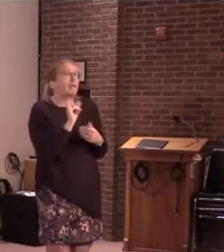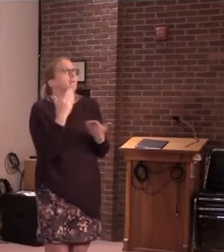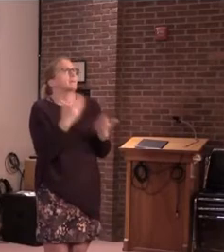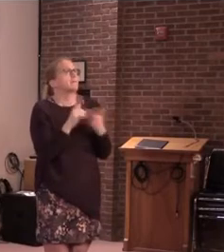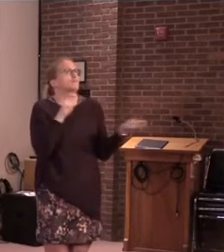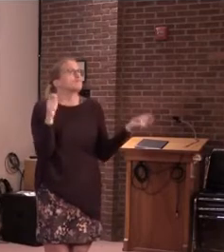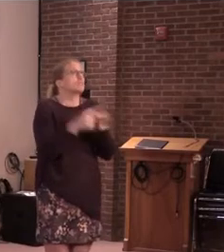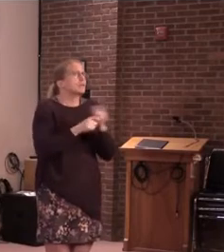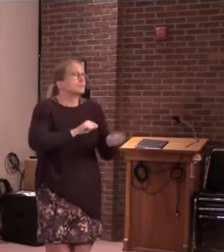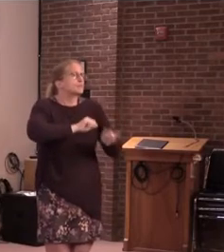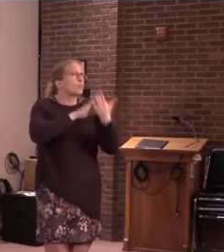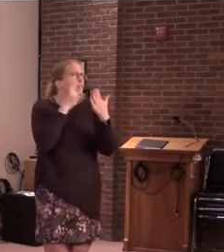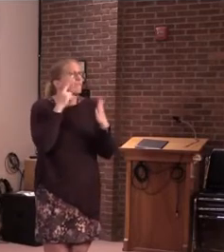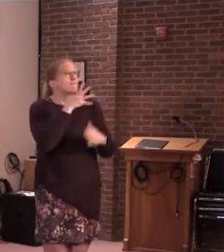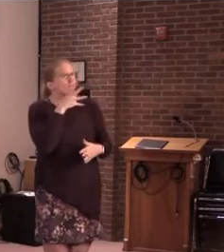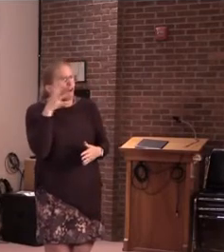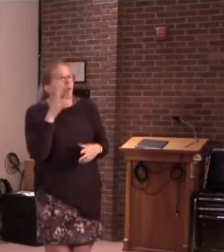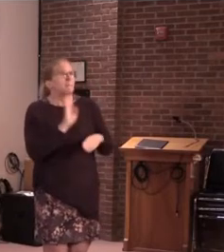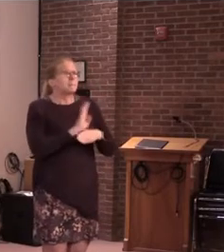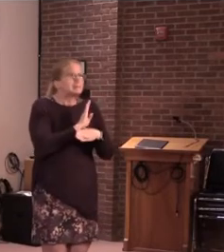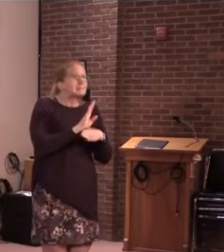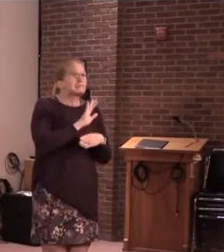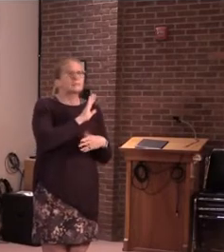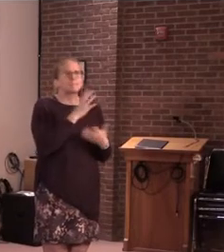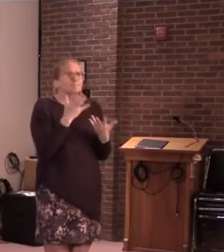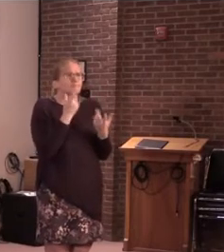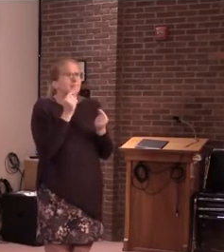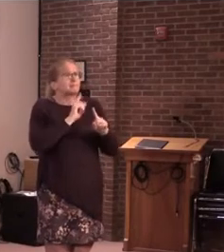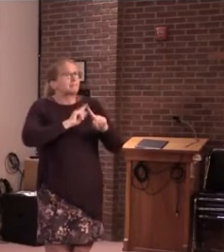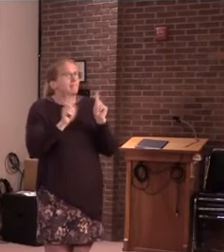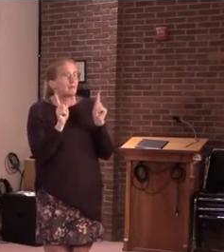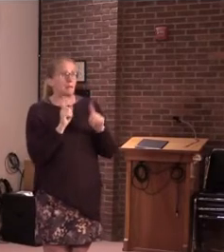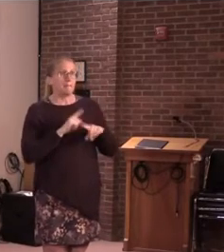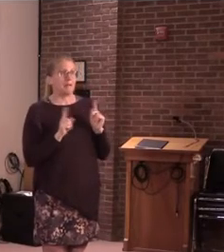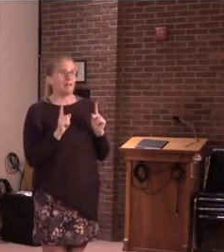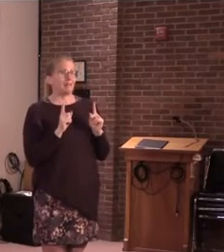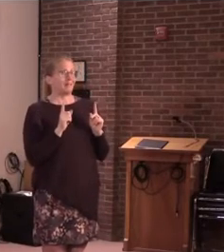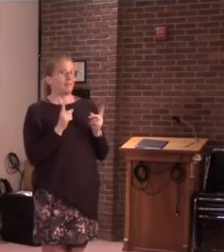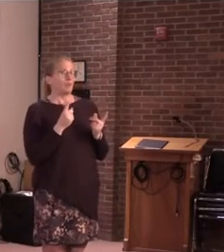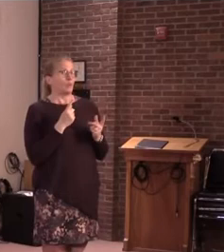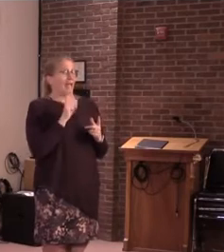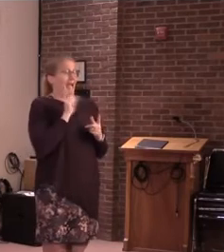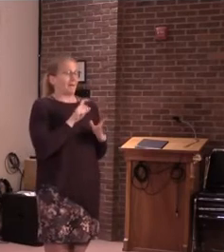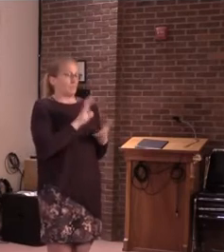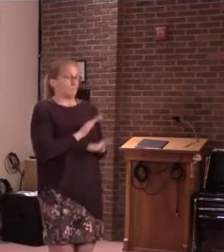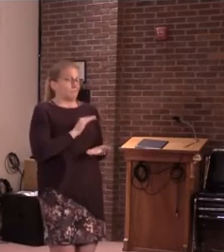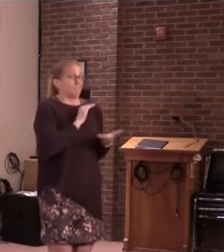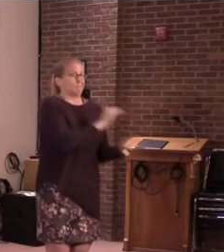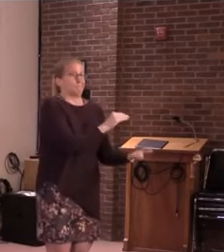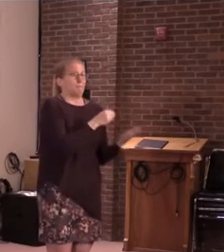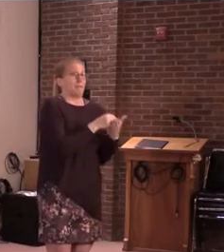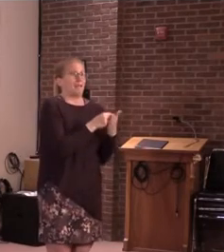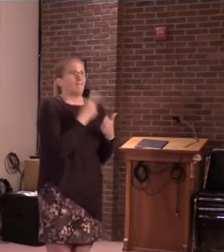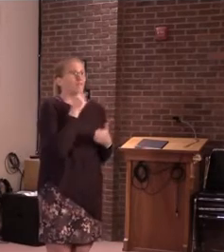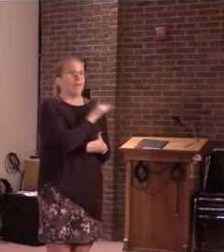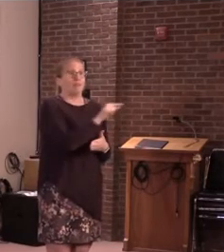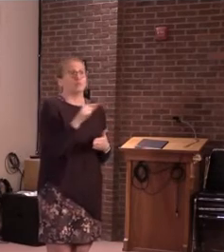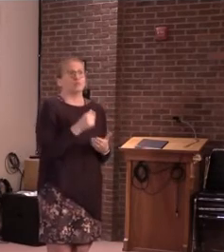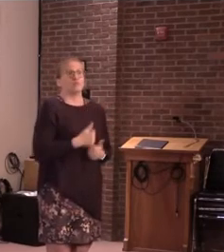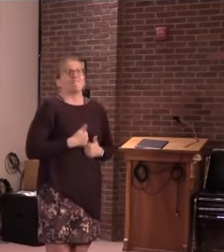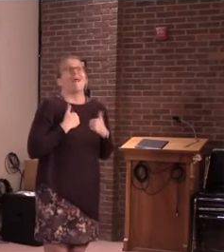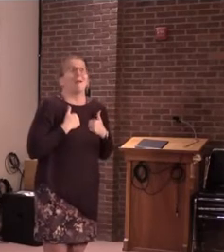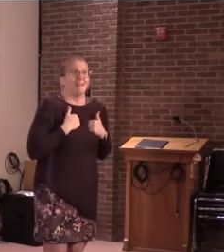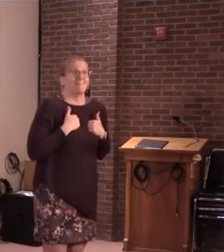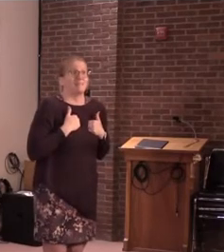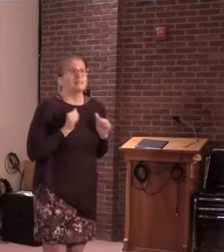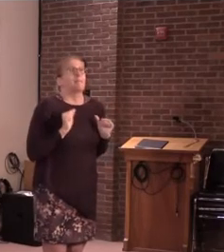have those conversations. This is about survival right now. And Vermont has shown leadership on some of these